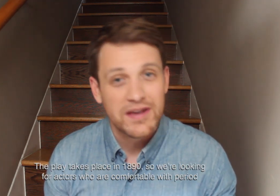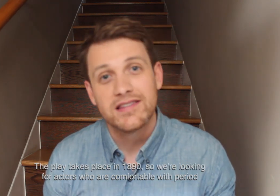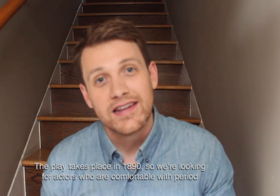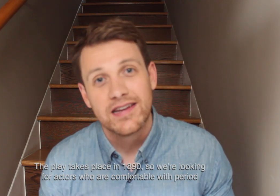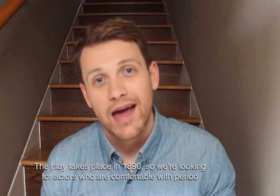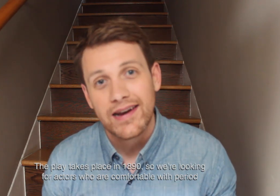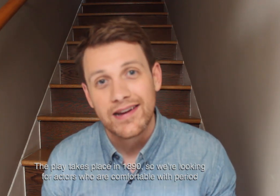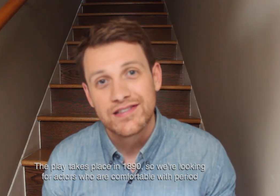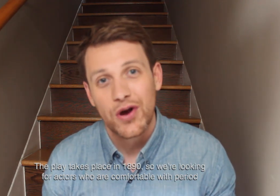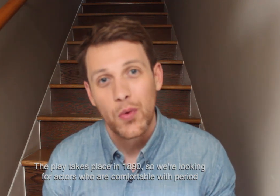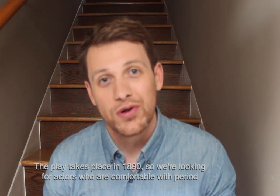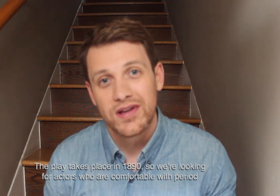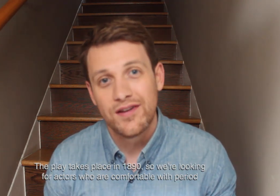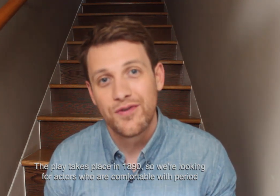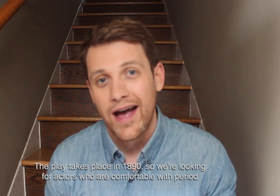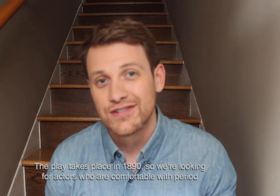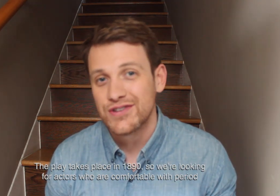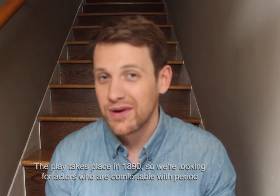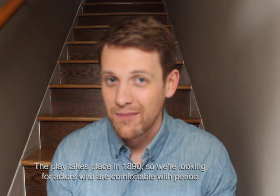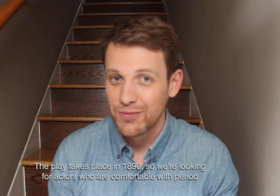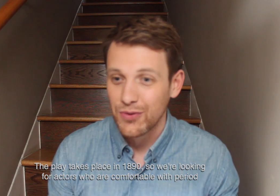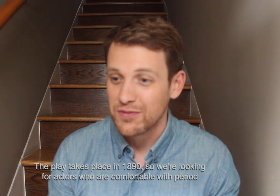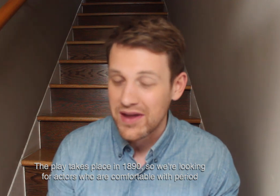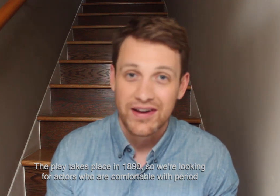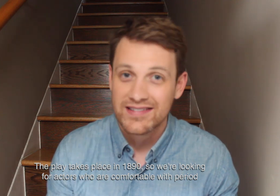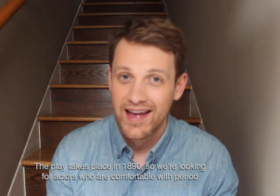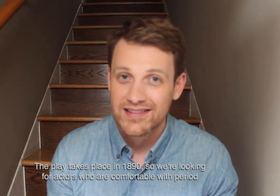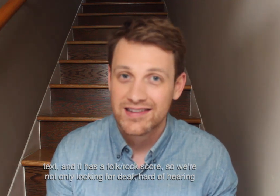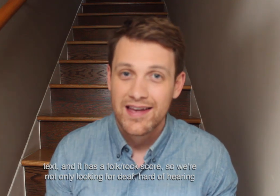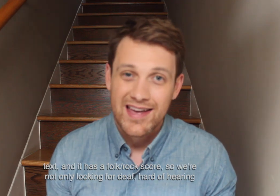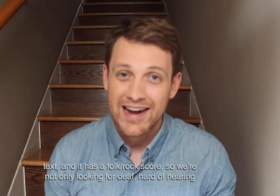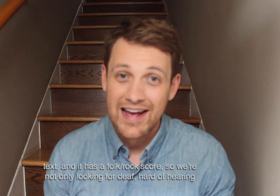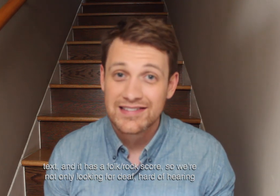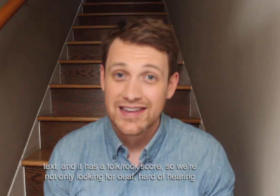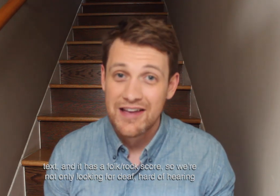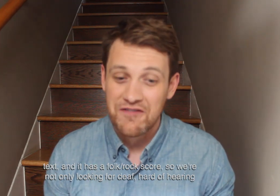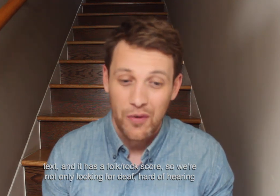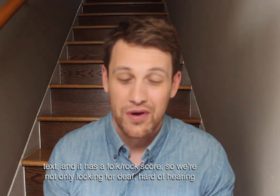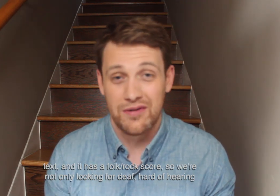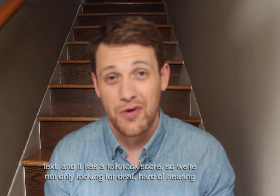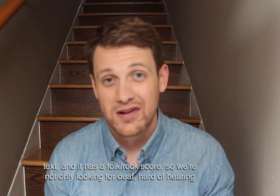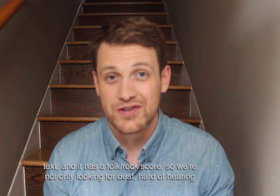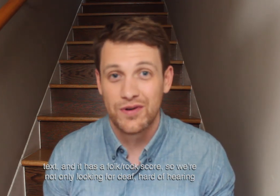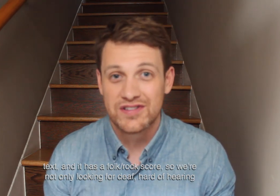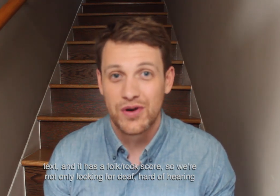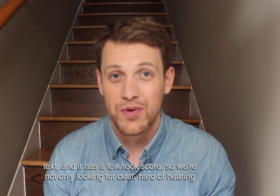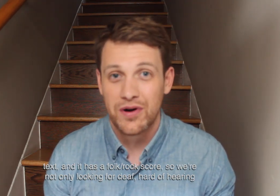place in 1890 so we're looking for actors who are comfortable with period text. And it has a folk rock score so we're